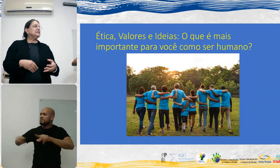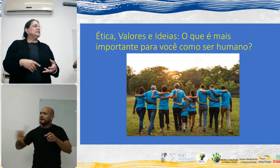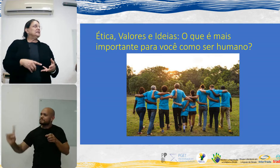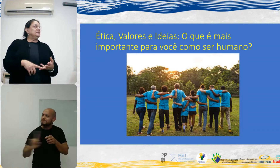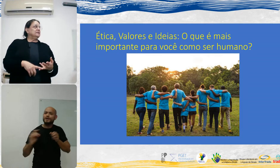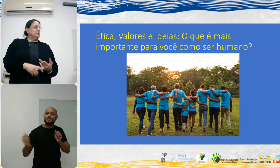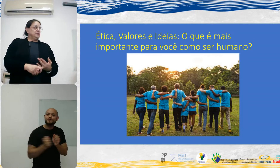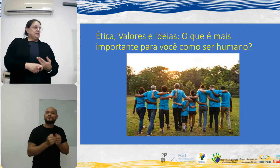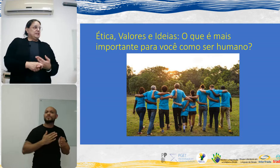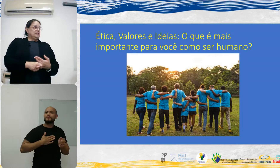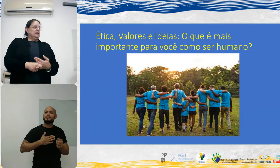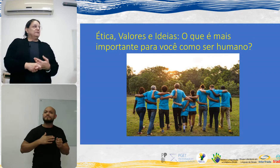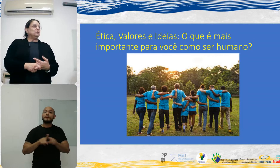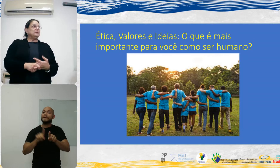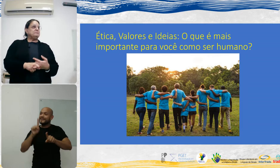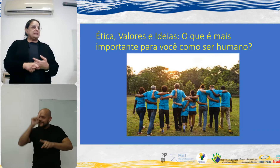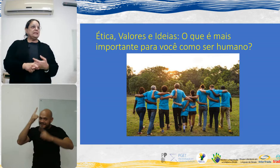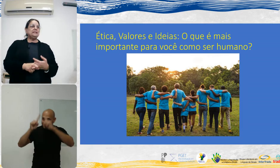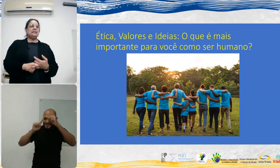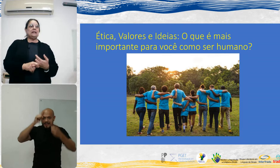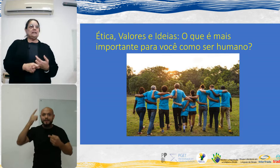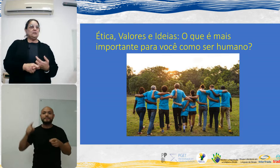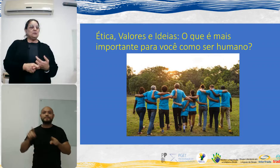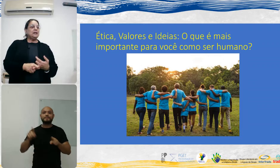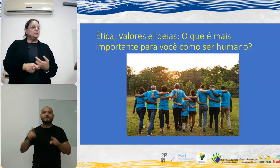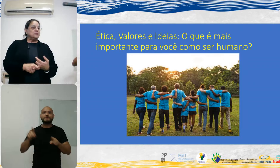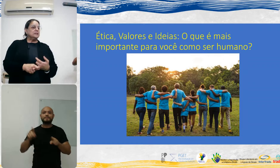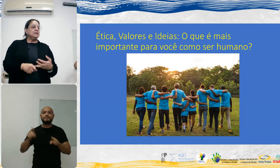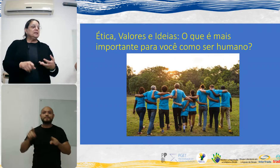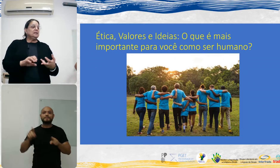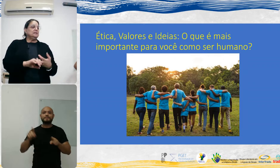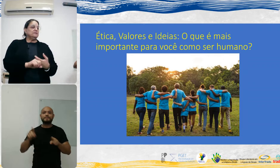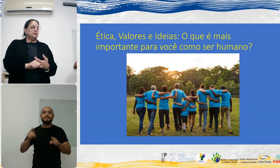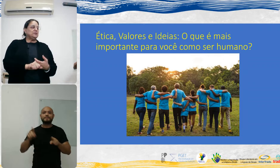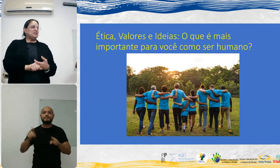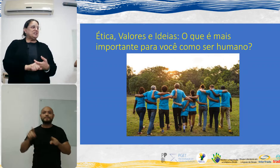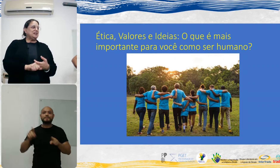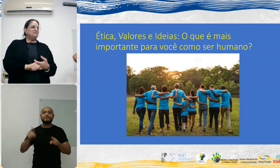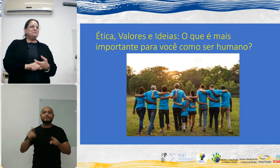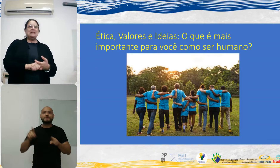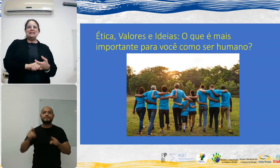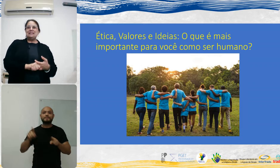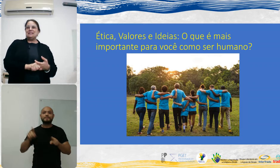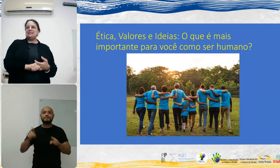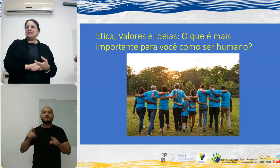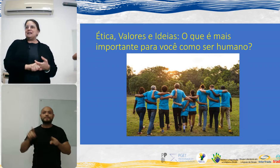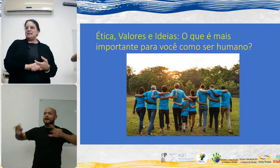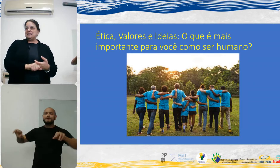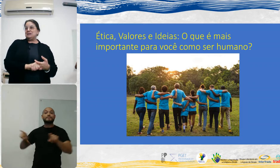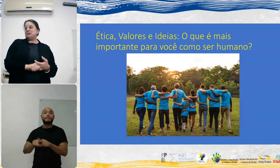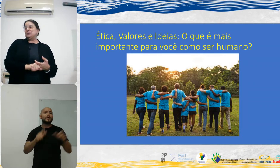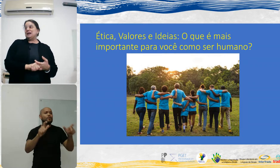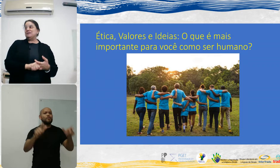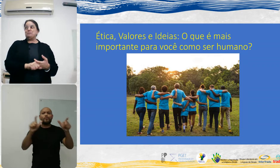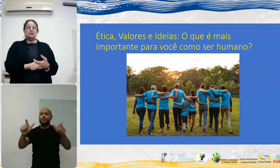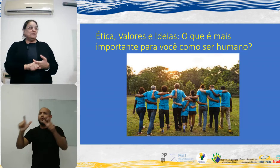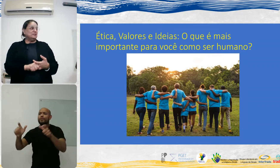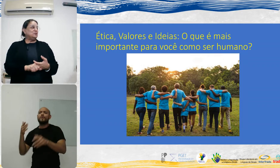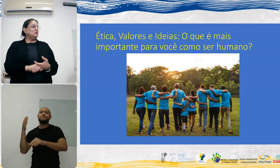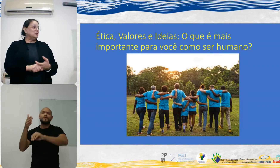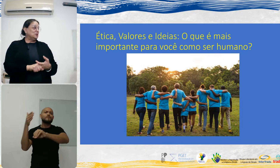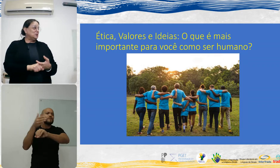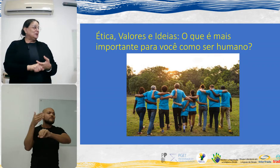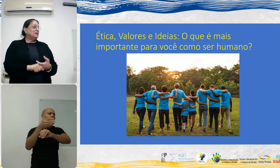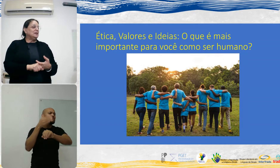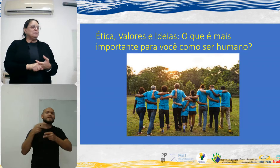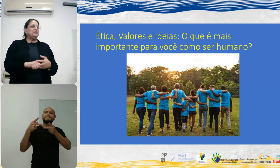ideas, diversity of human beings that I interact with, diversity of places I get to have the privilege